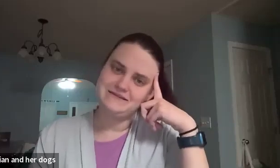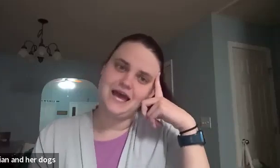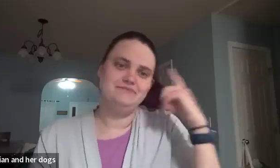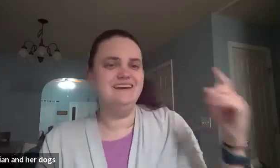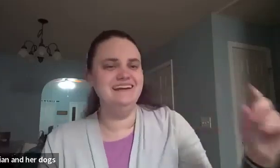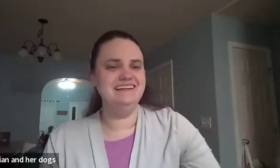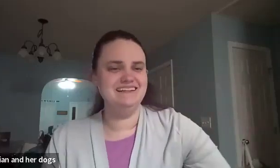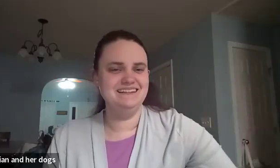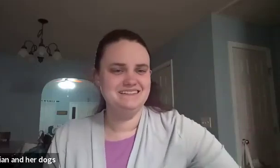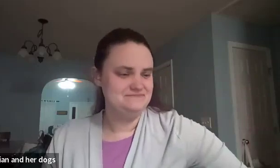asking that.